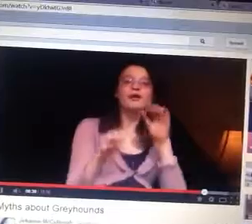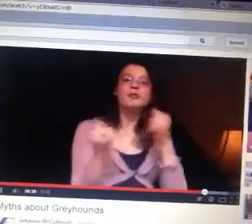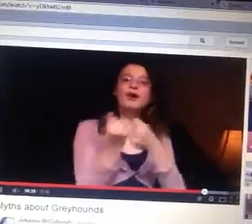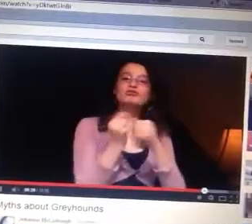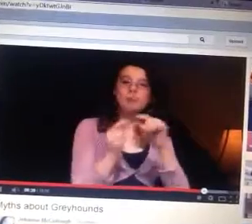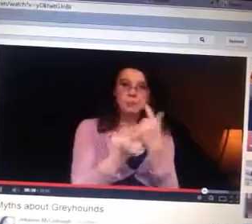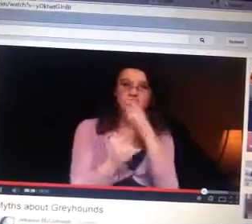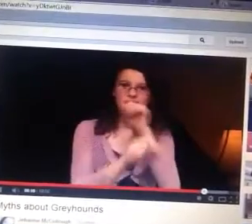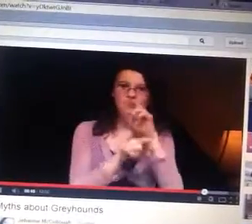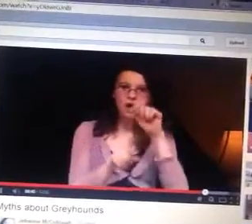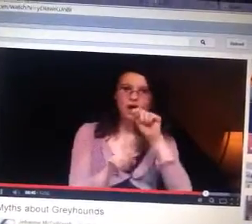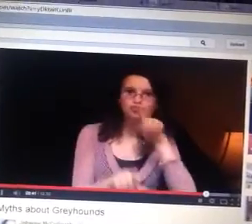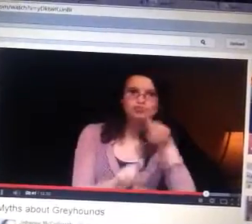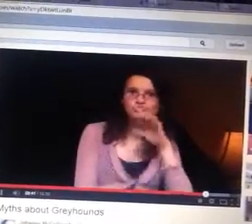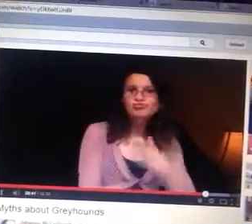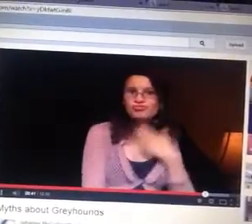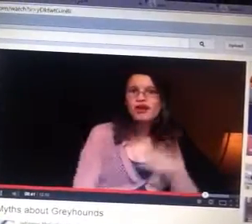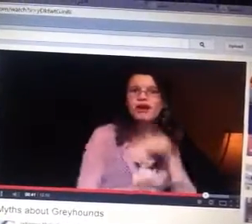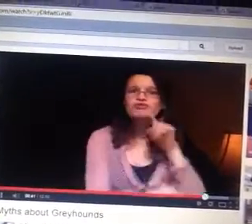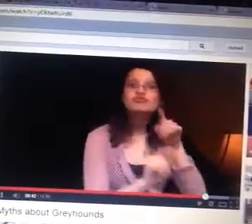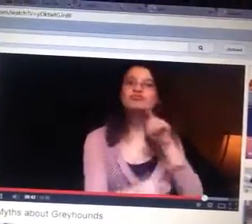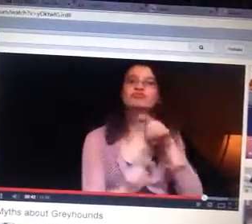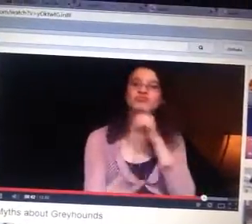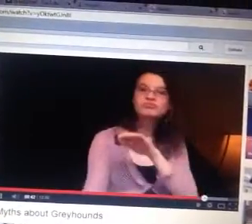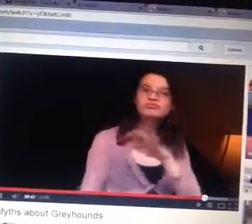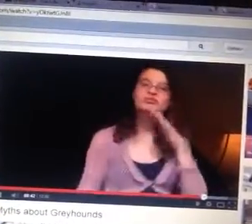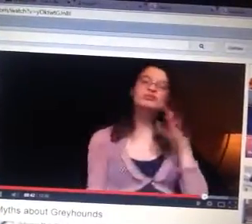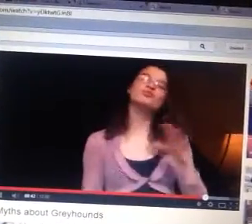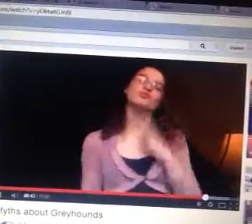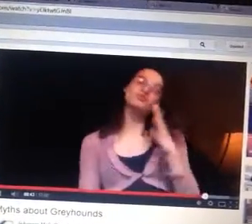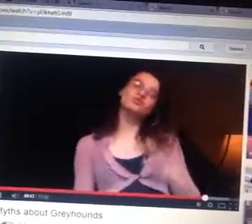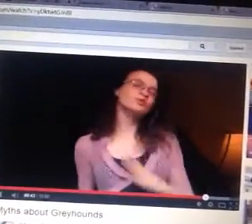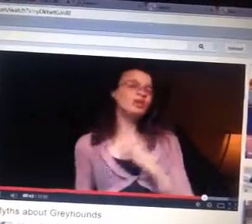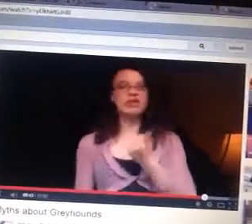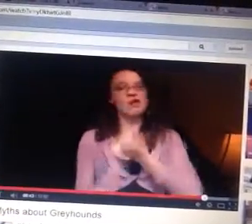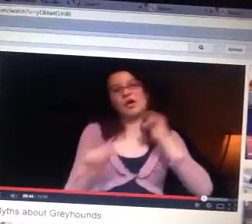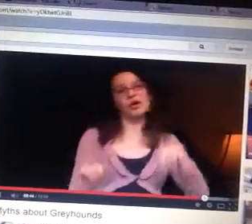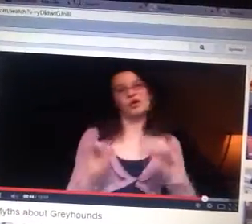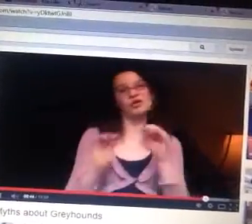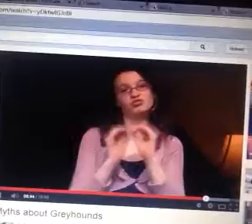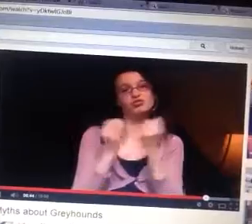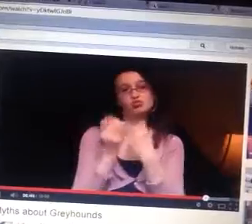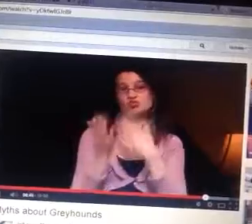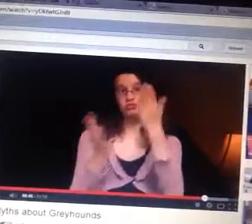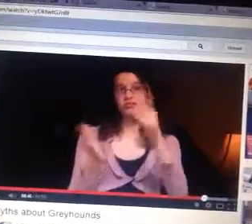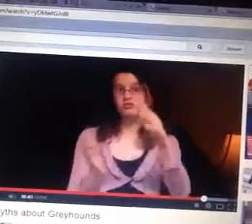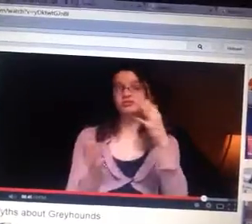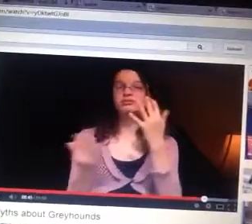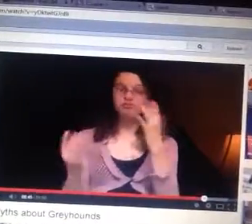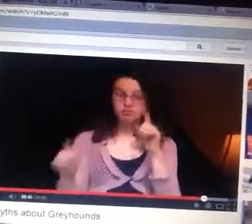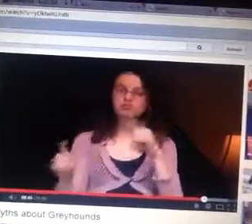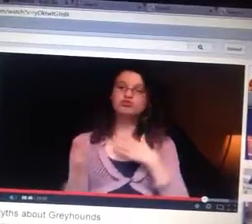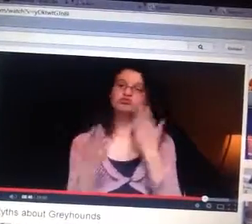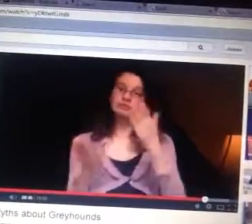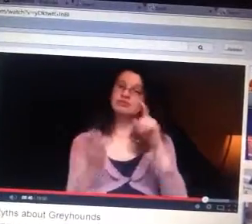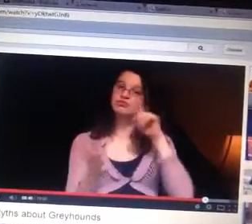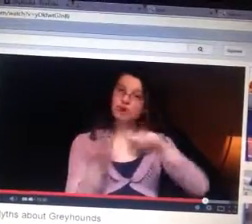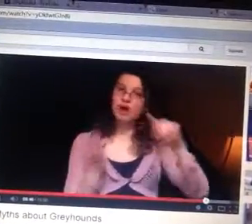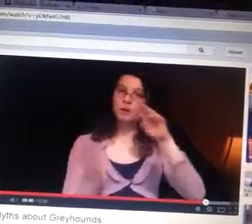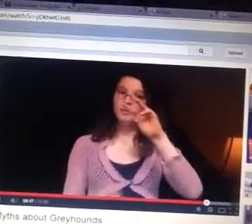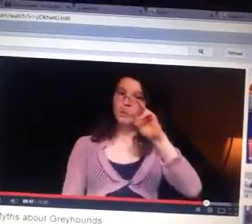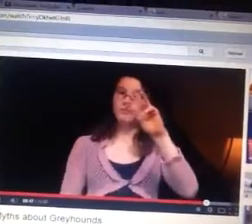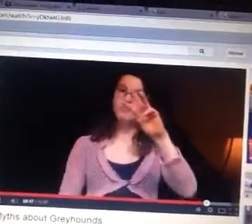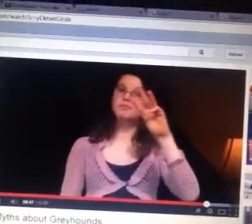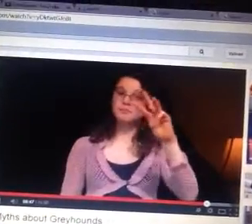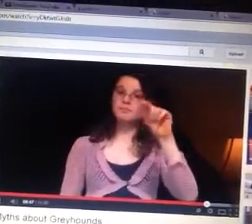And you don't have to make an appointment. You can just go to the support group and just show up. And I thought that was real fun.